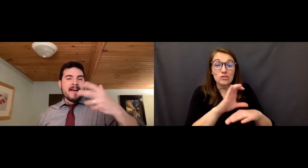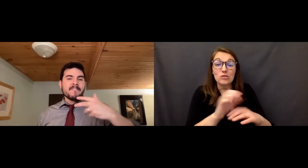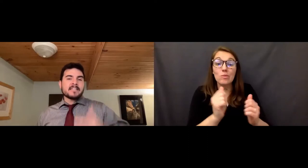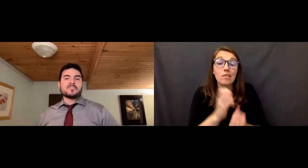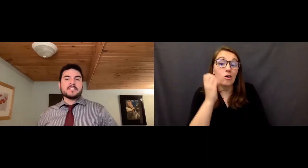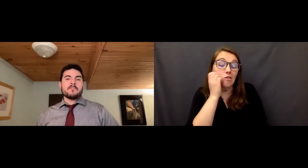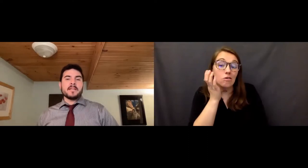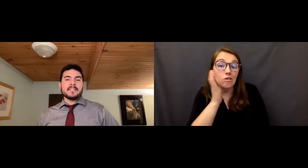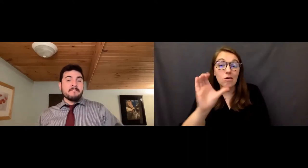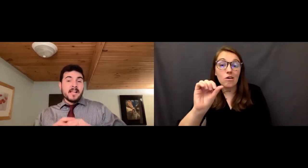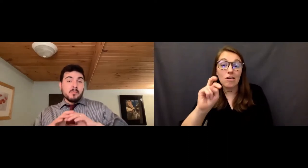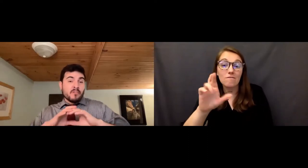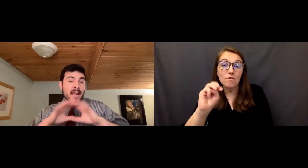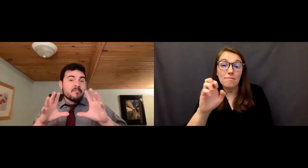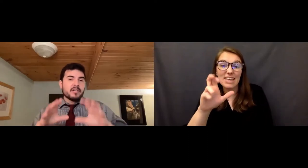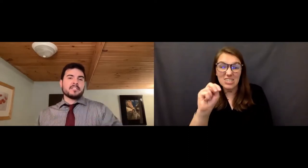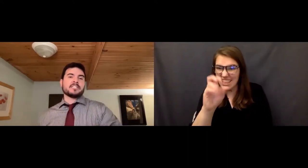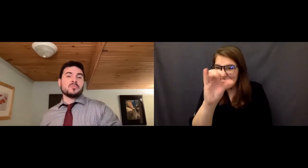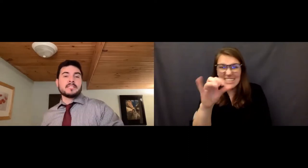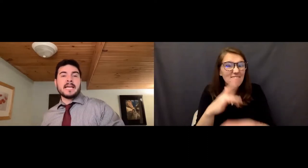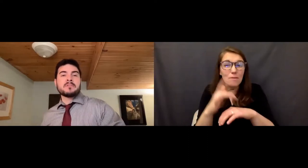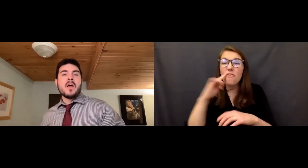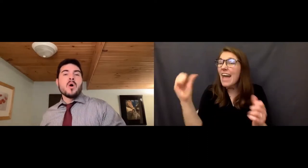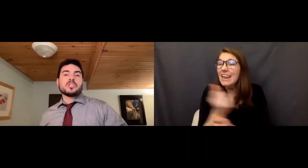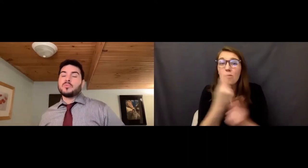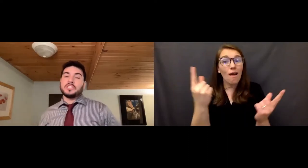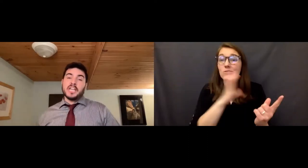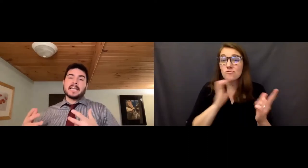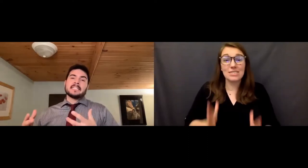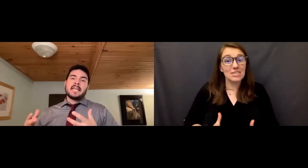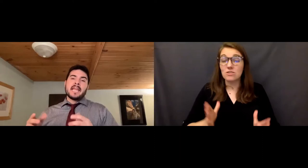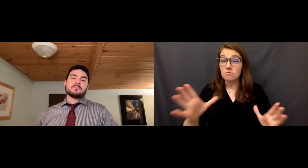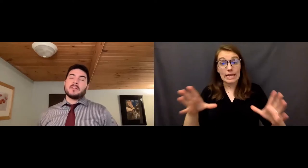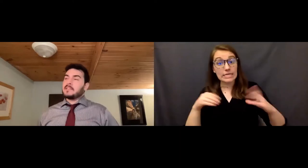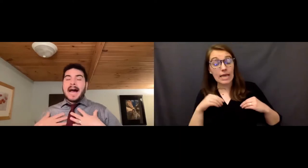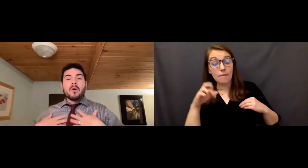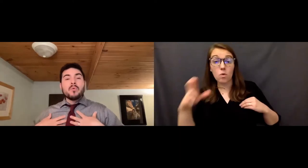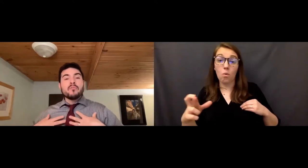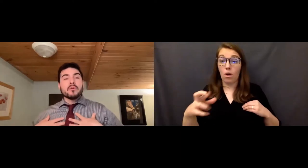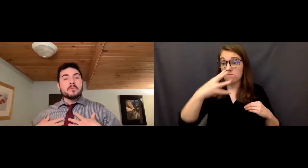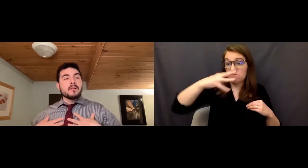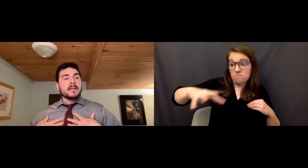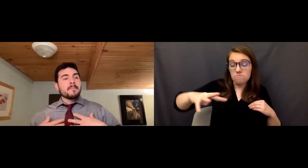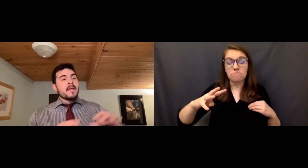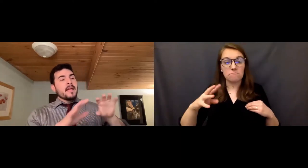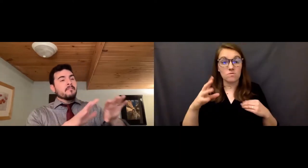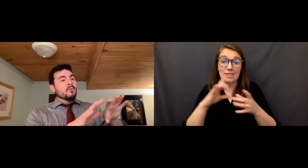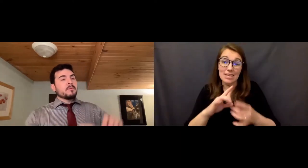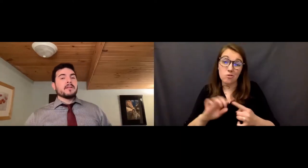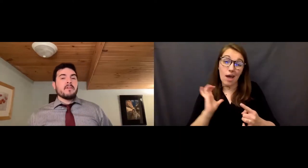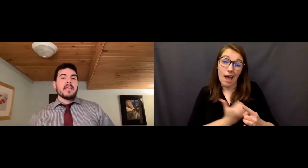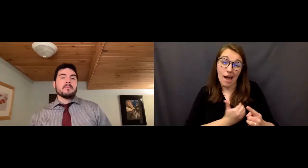of affective transformation that's available for every Christian to accept or to reject in response to our own vulnerability